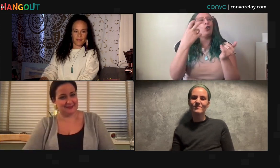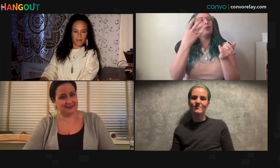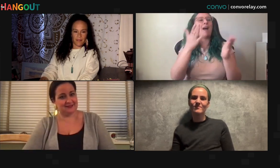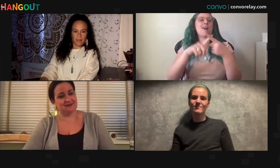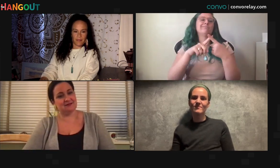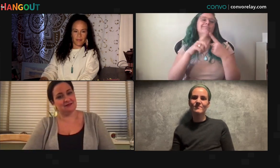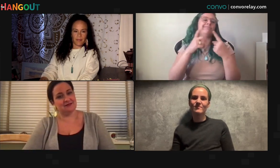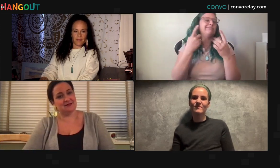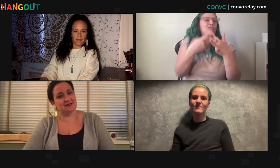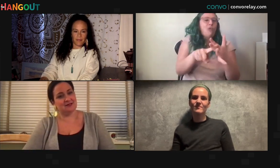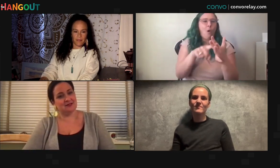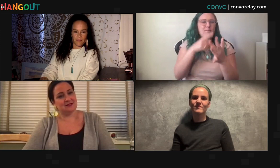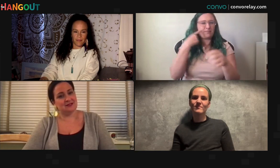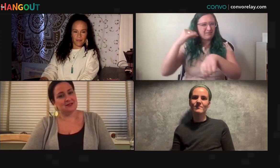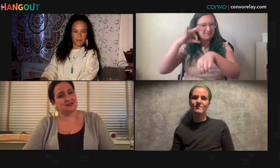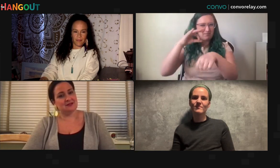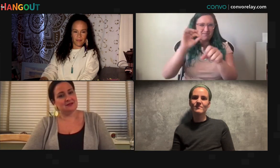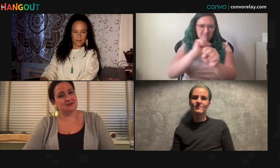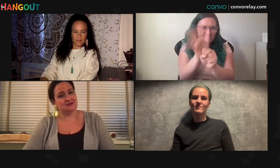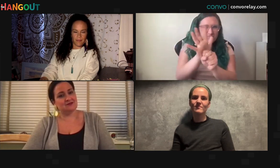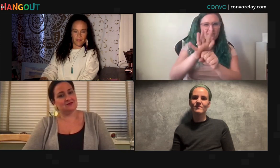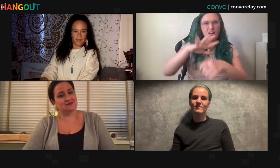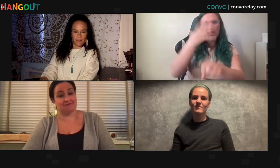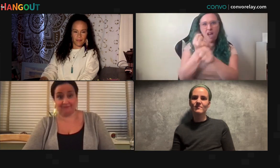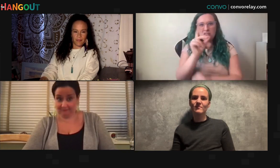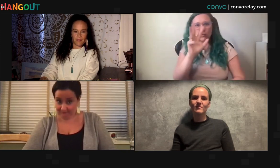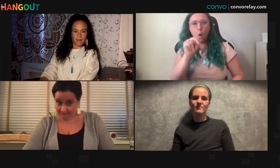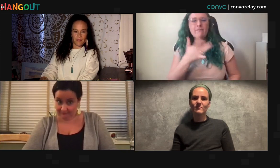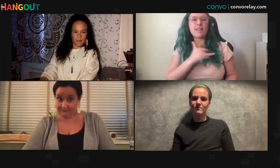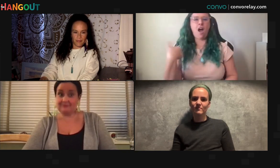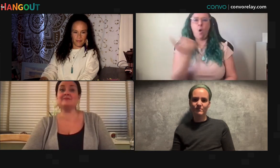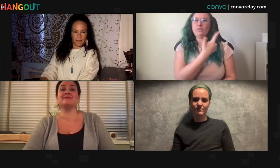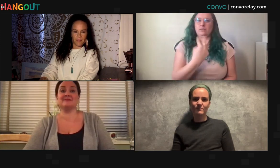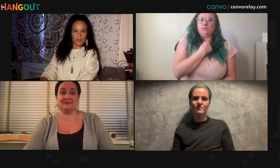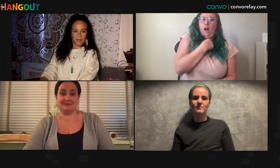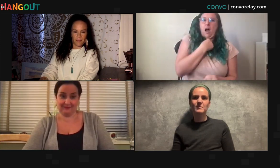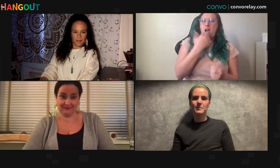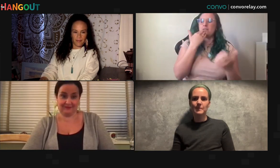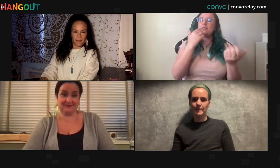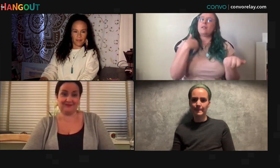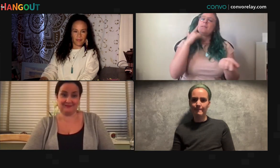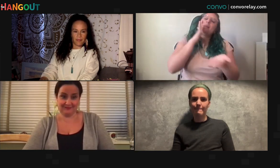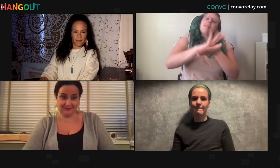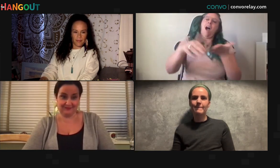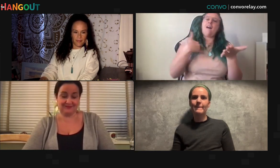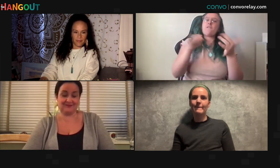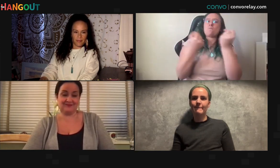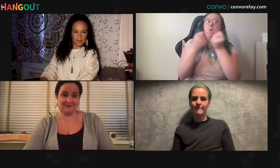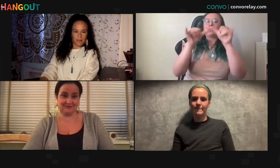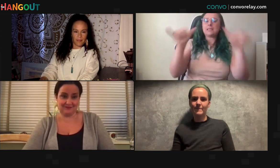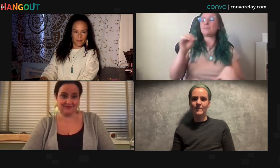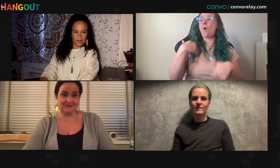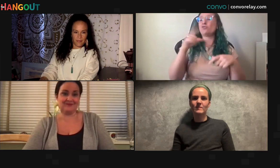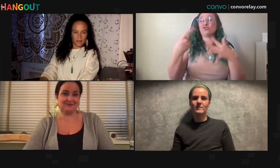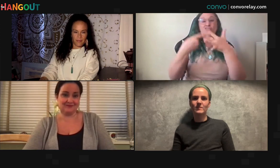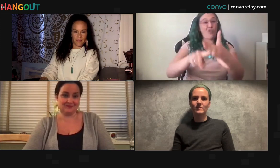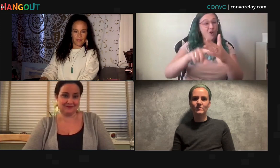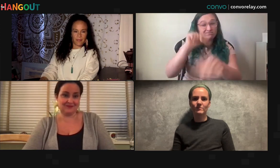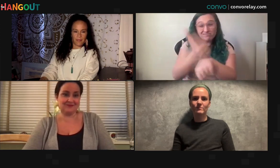Yes. set up this group, and it was because of COVID, the lockdown, we all felt stuck. And I thought it would be wonderful